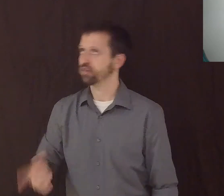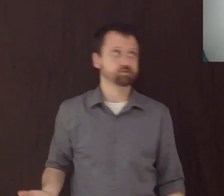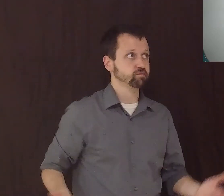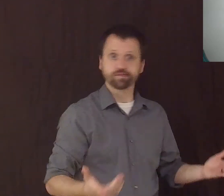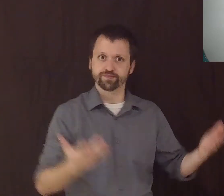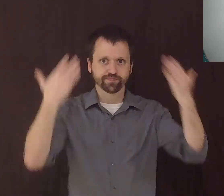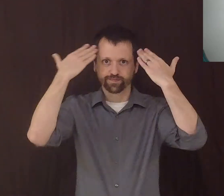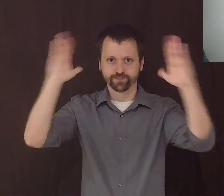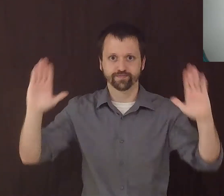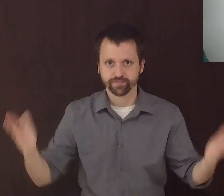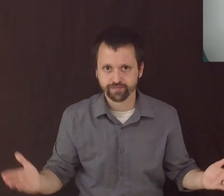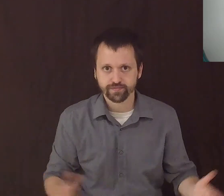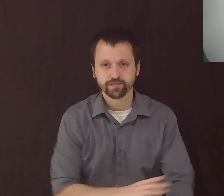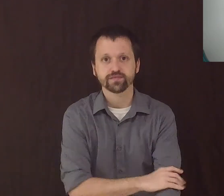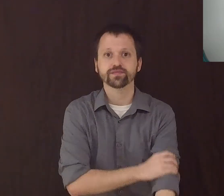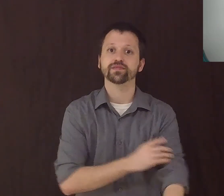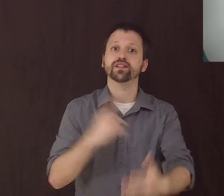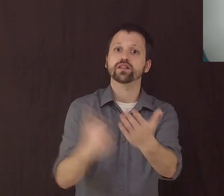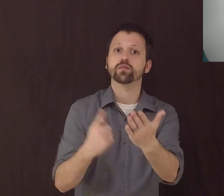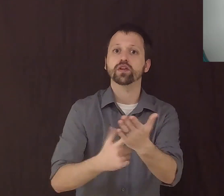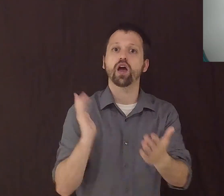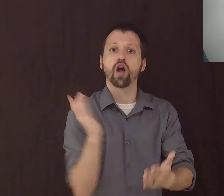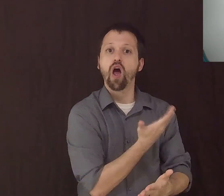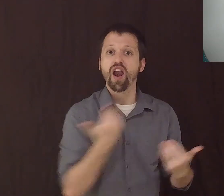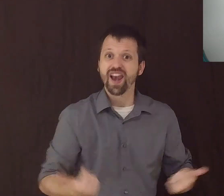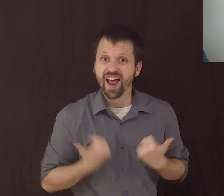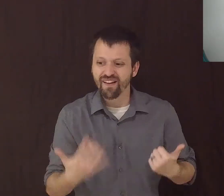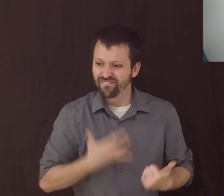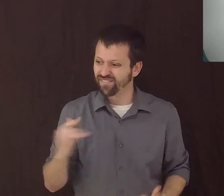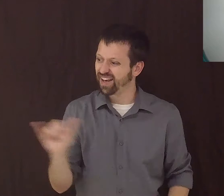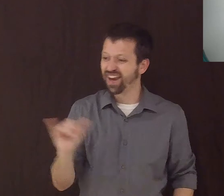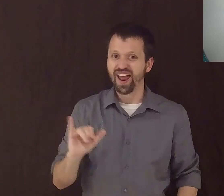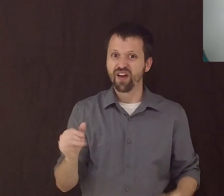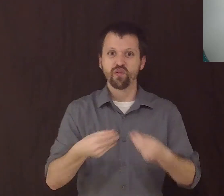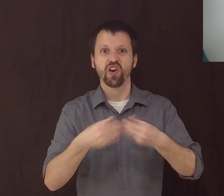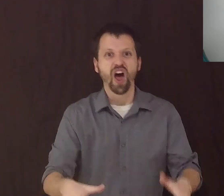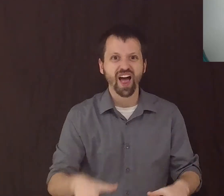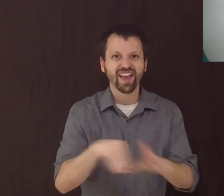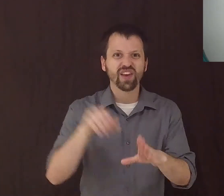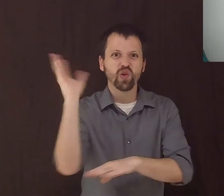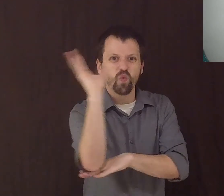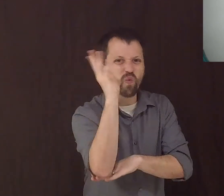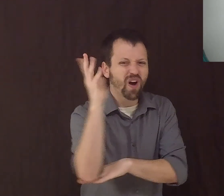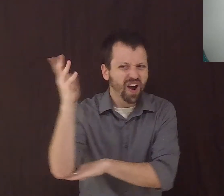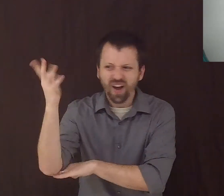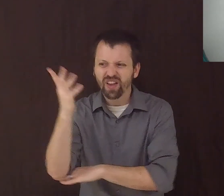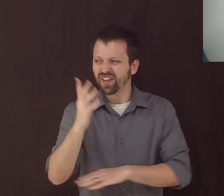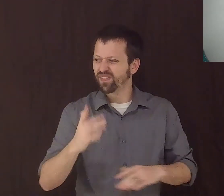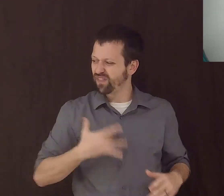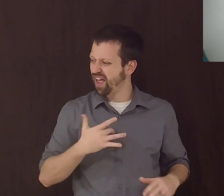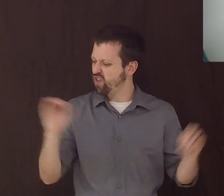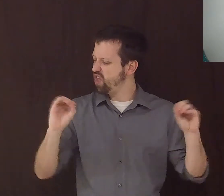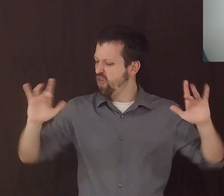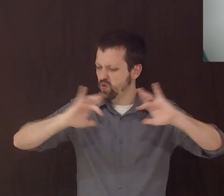were. And I think that there are times in our lives when we feel like we're in the woods. We feel like we are in the